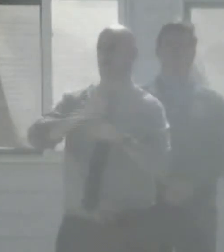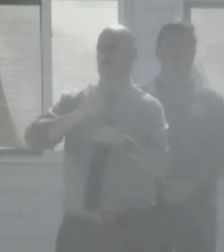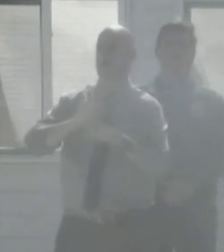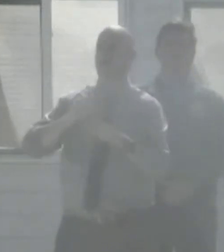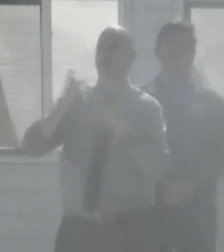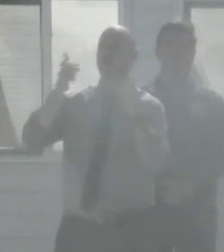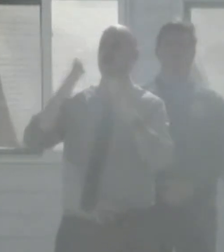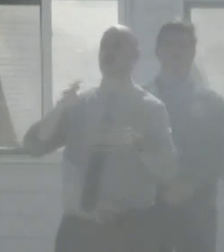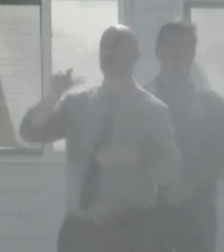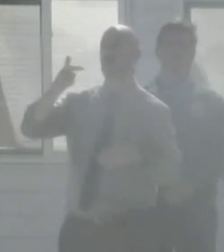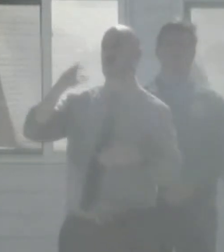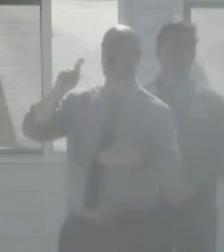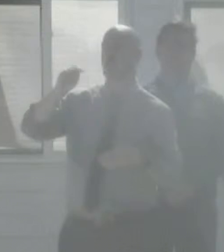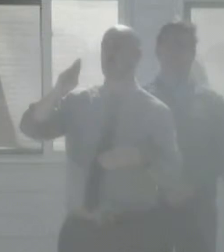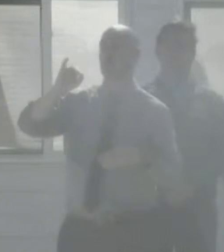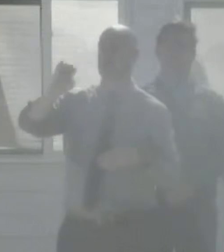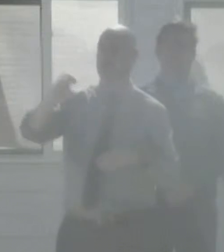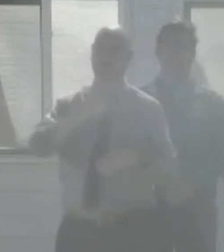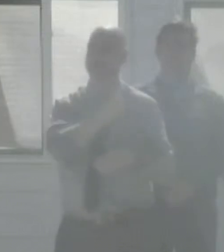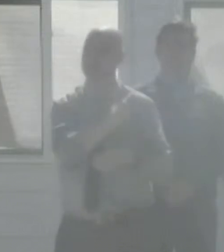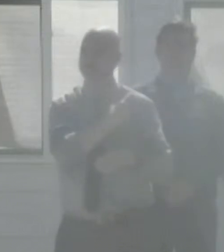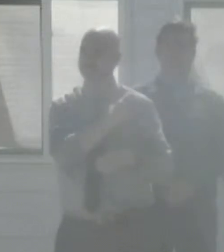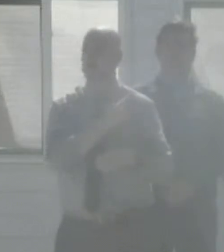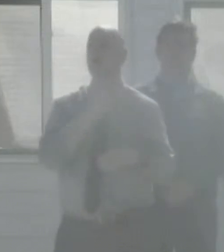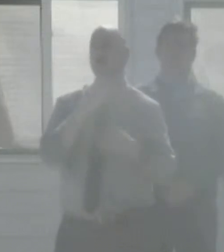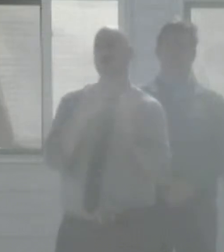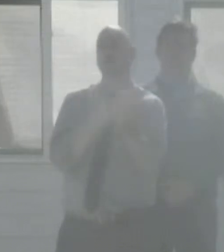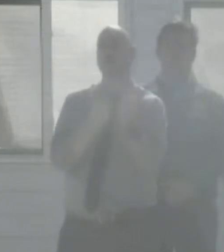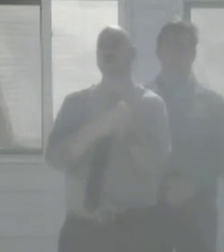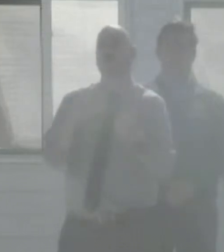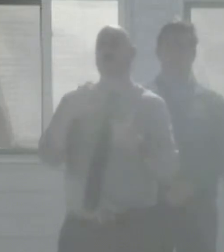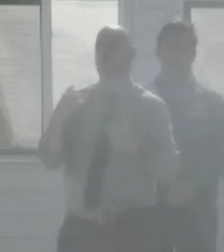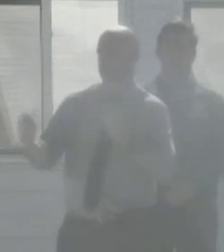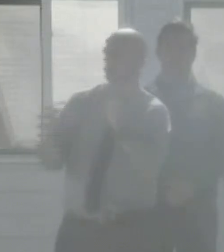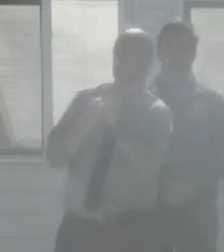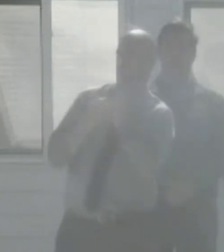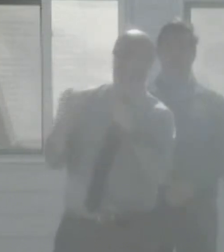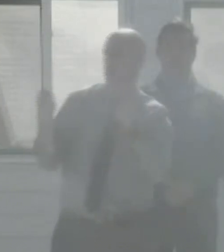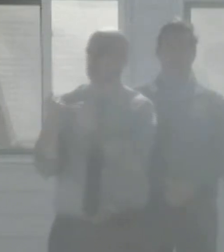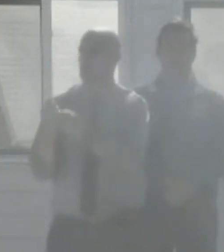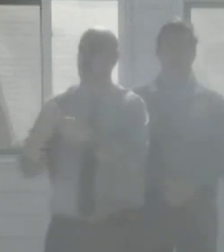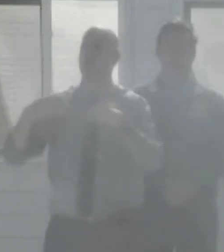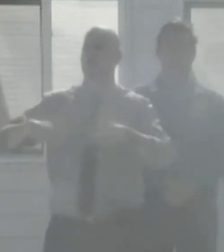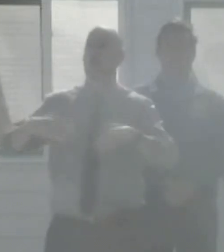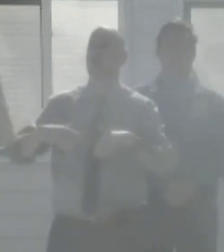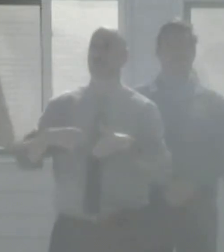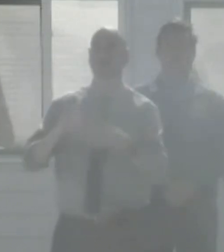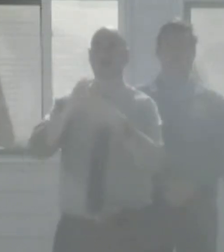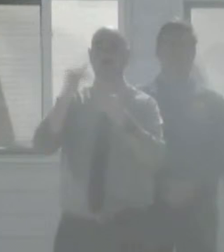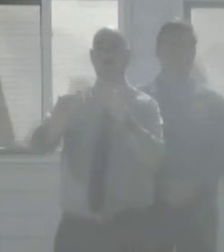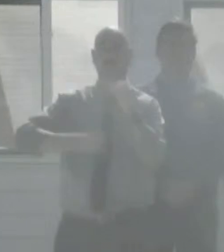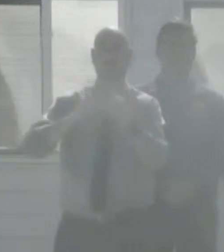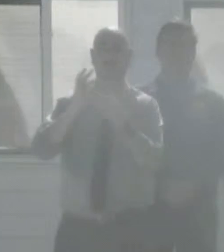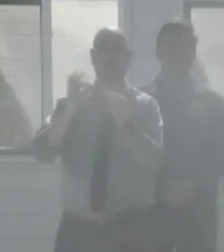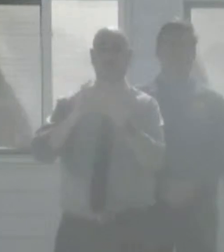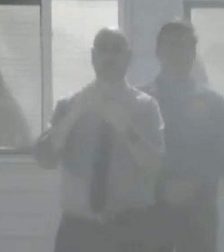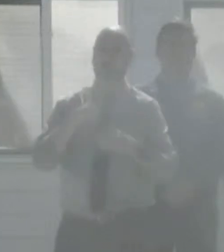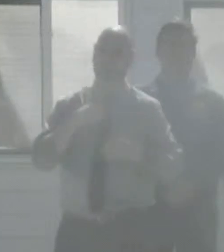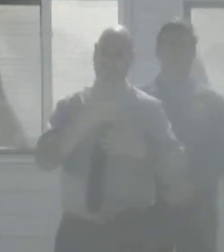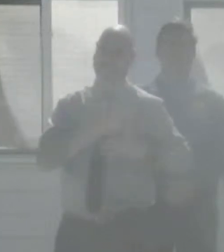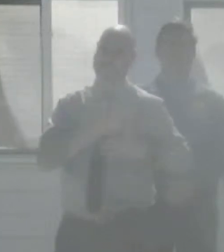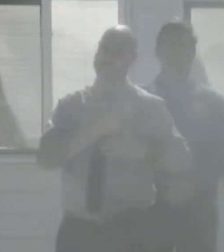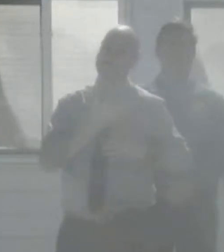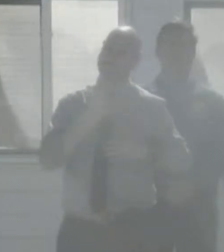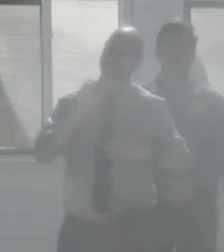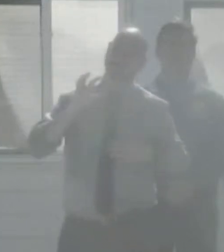support him where he needs us the most. What I will say to close on this is just, again, my heart goes out to everybody that's been impacted.